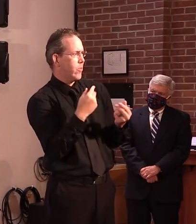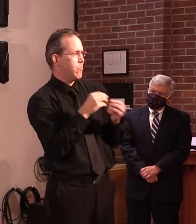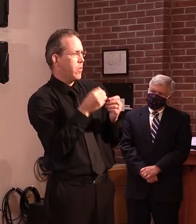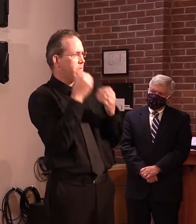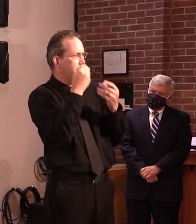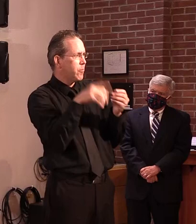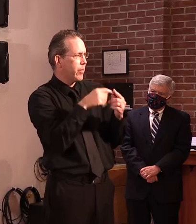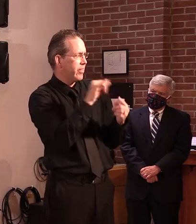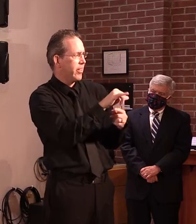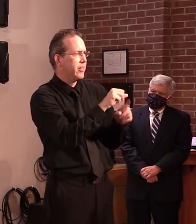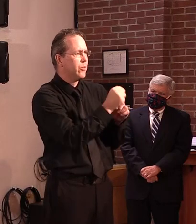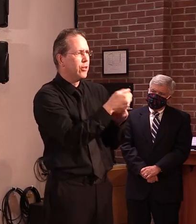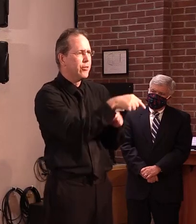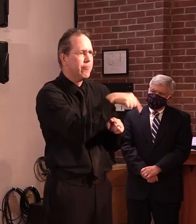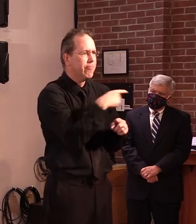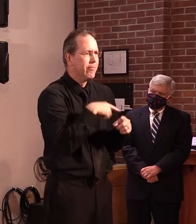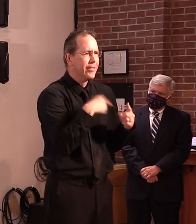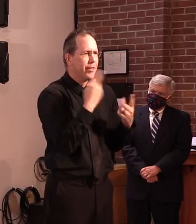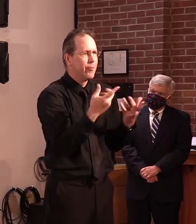preceding